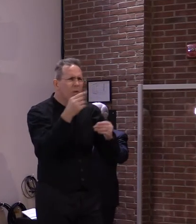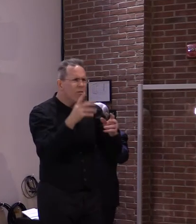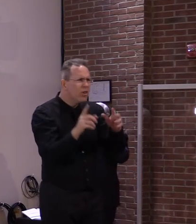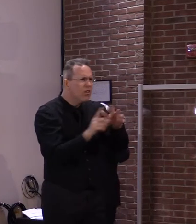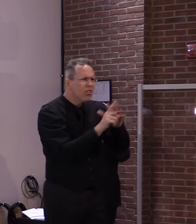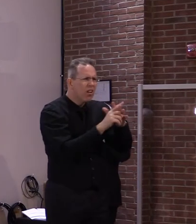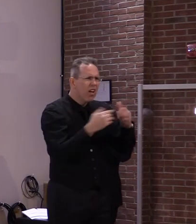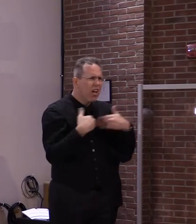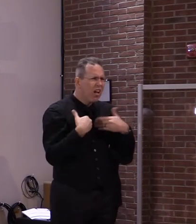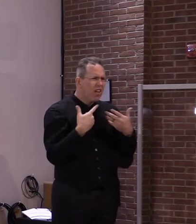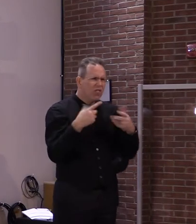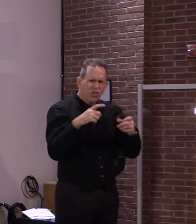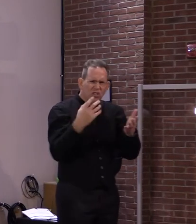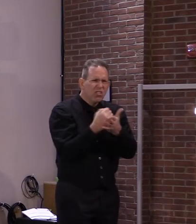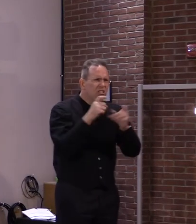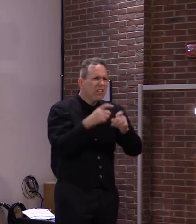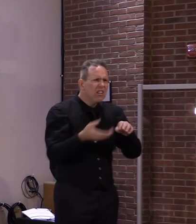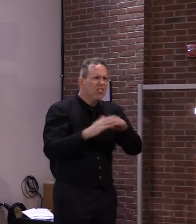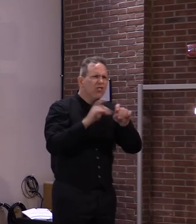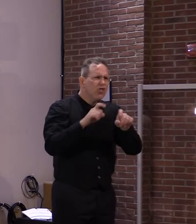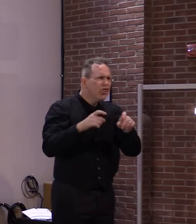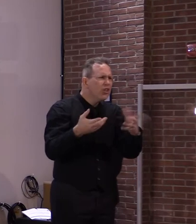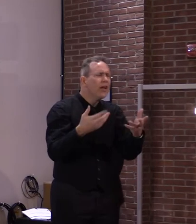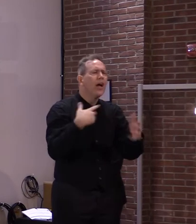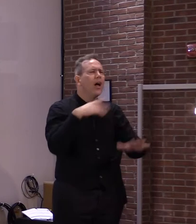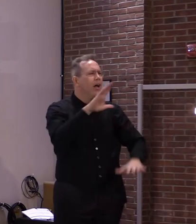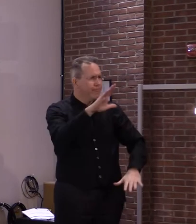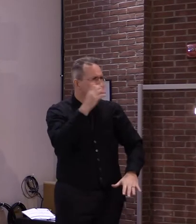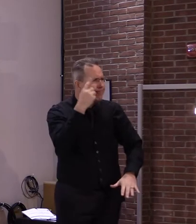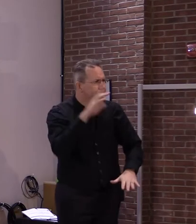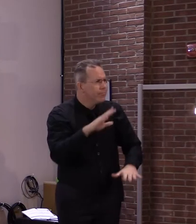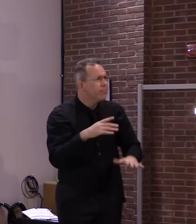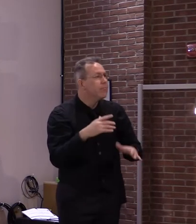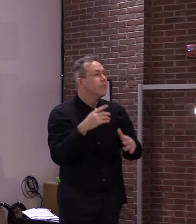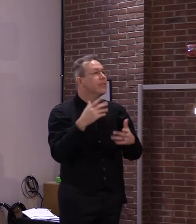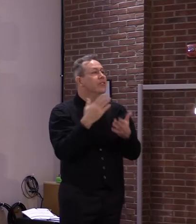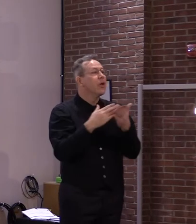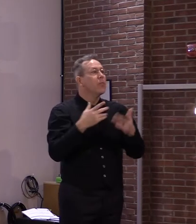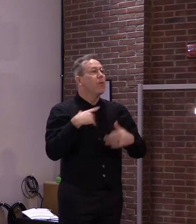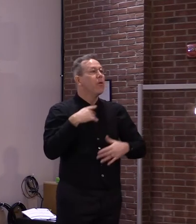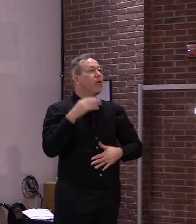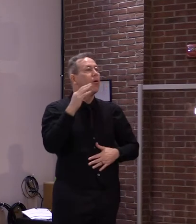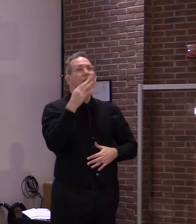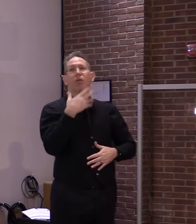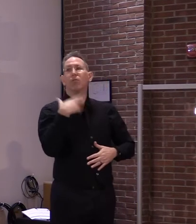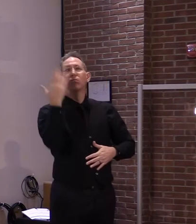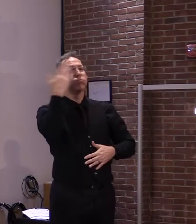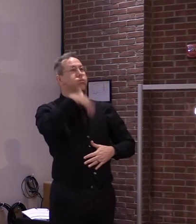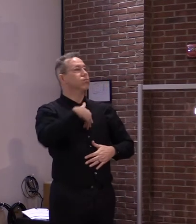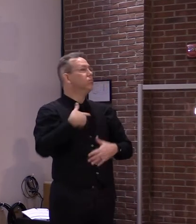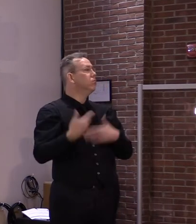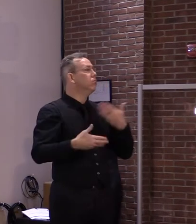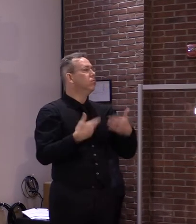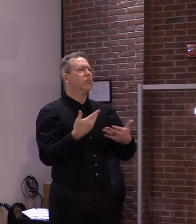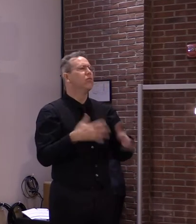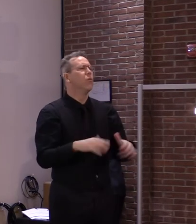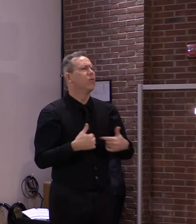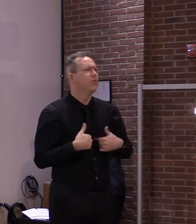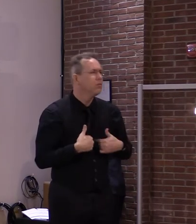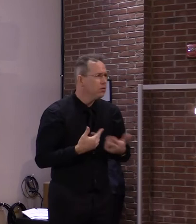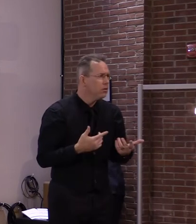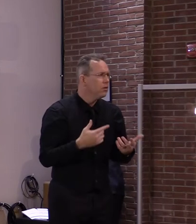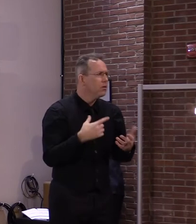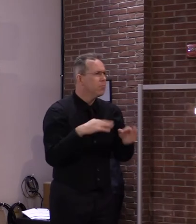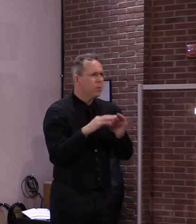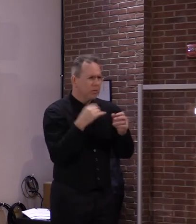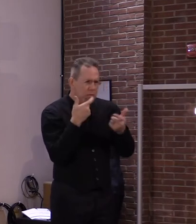know and because of the opportunity for this virus to spread so frequently from